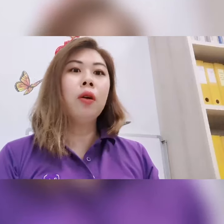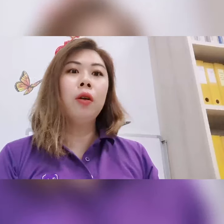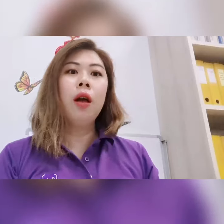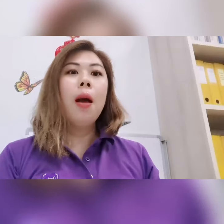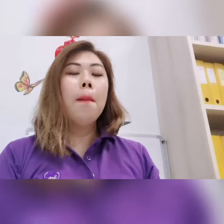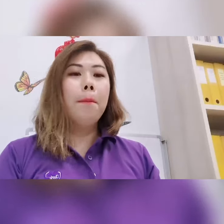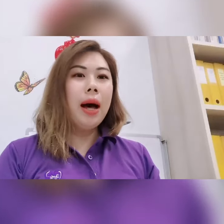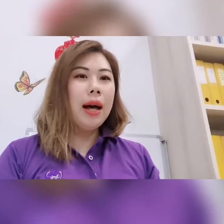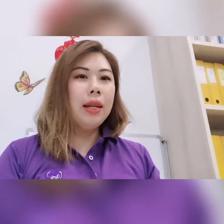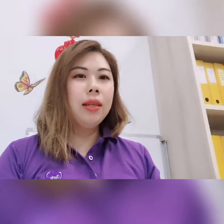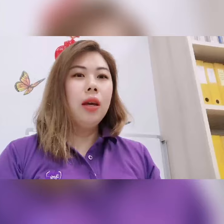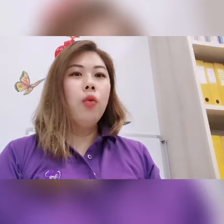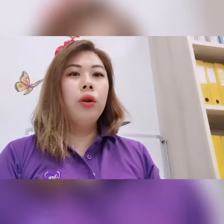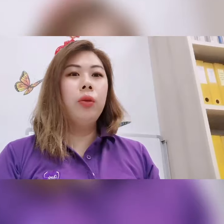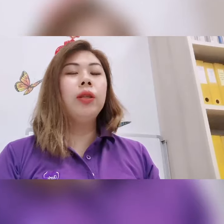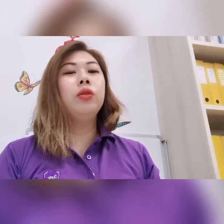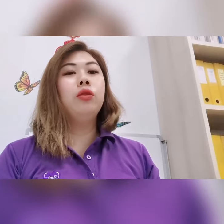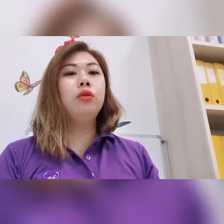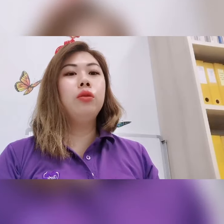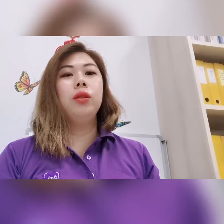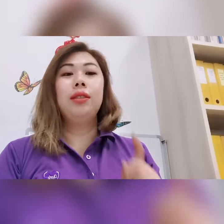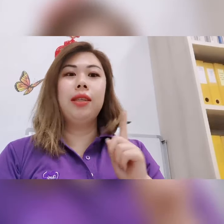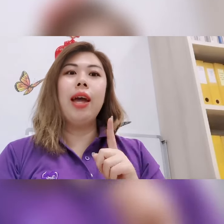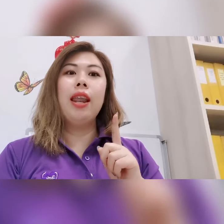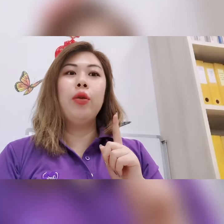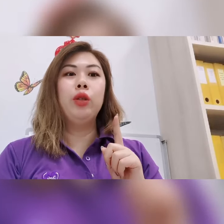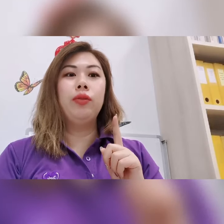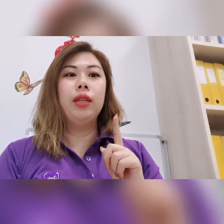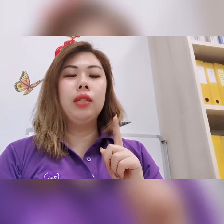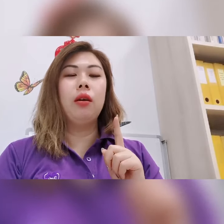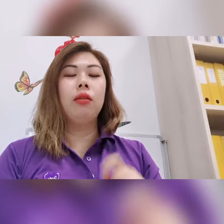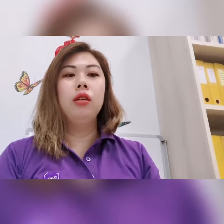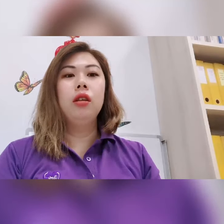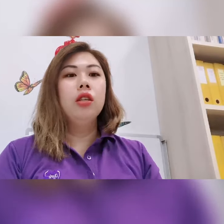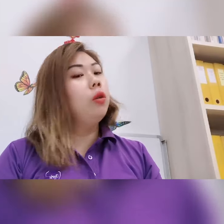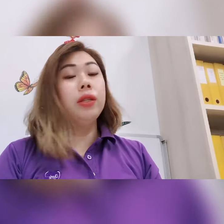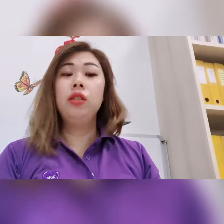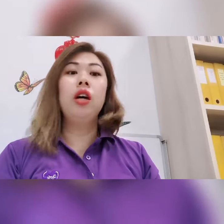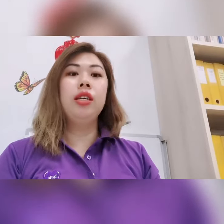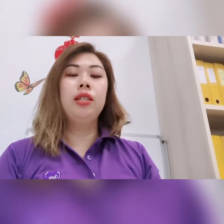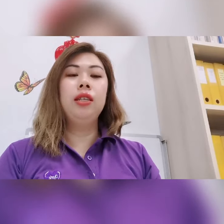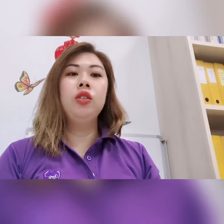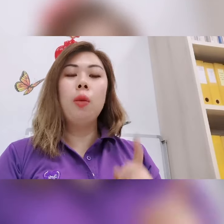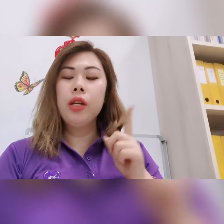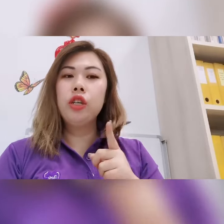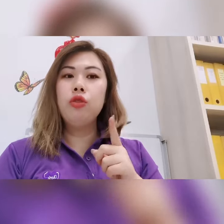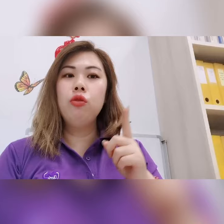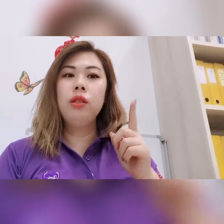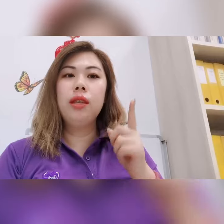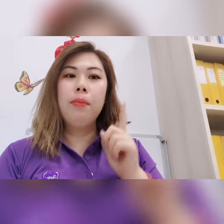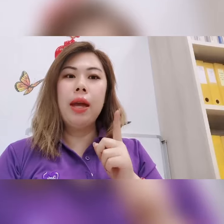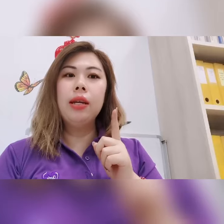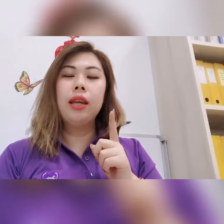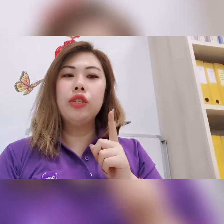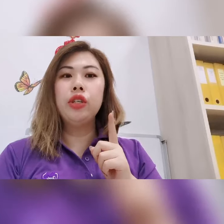song, but we're going to do sign language with this song. So it's not easy, so make sure you pay attention